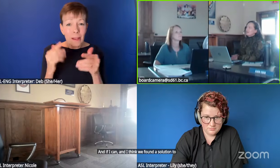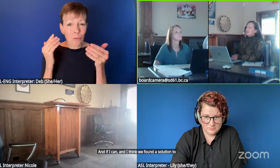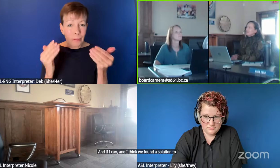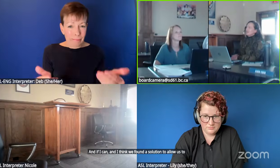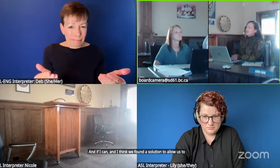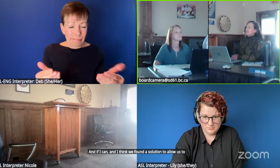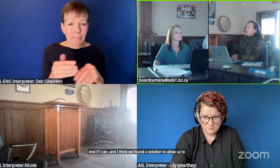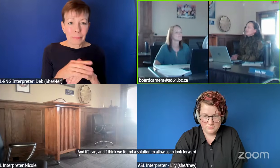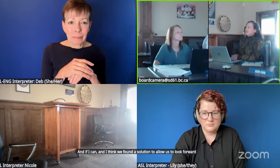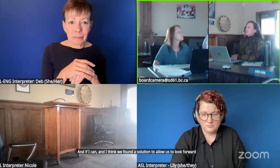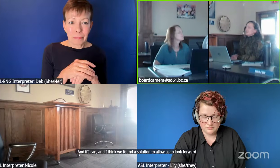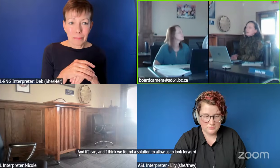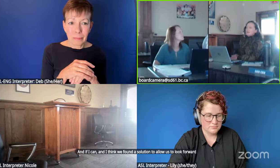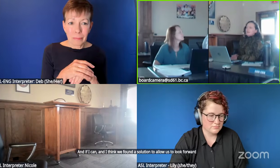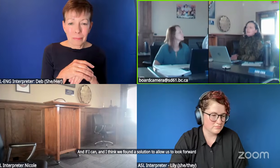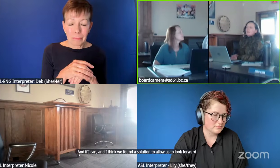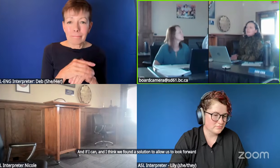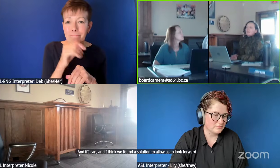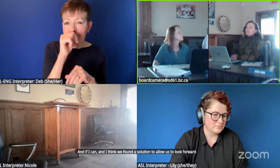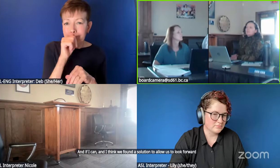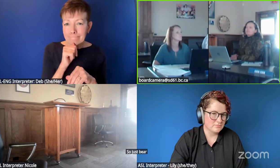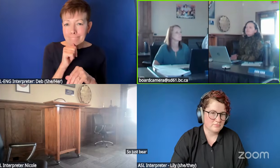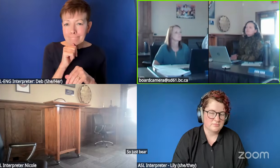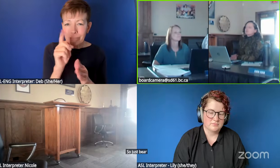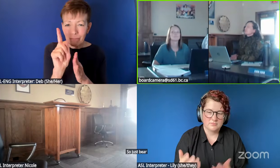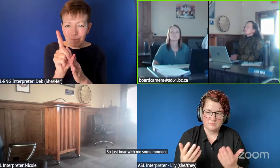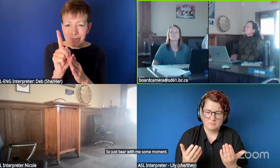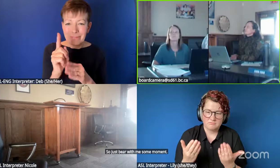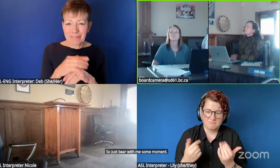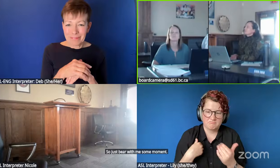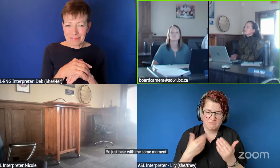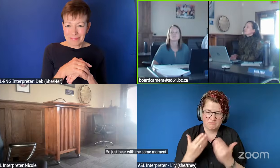forward. So just bear with us a moment.